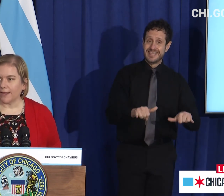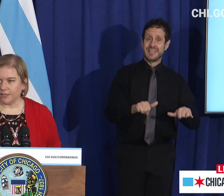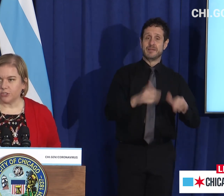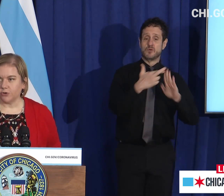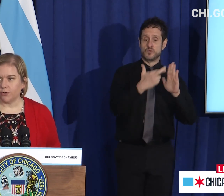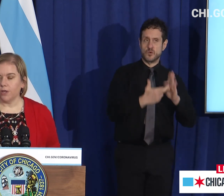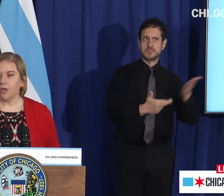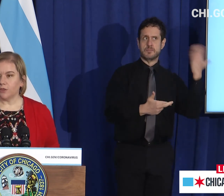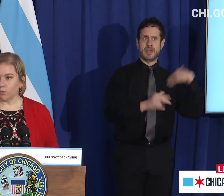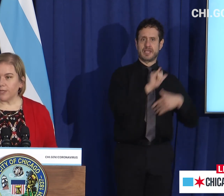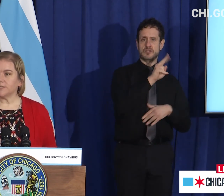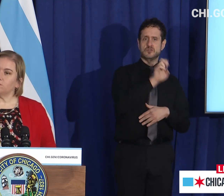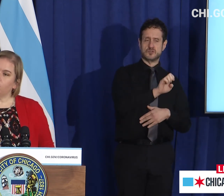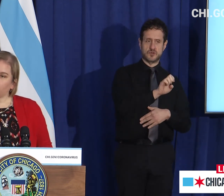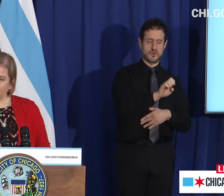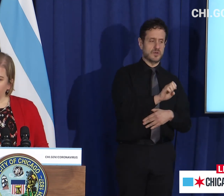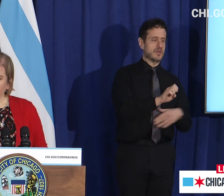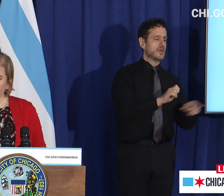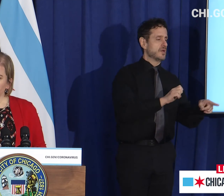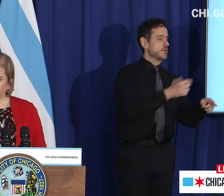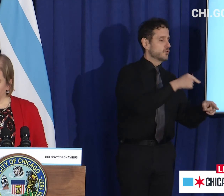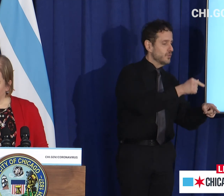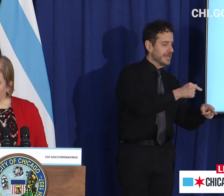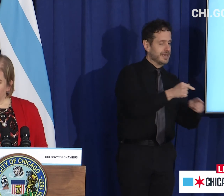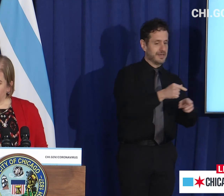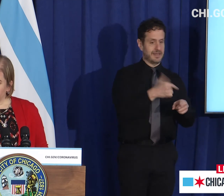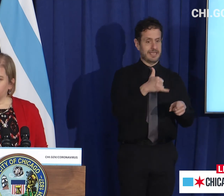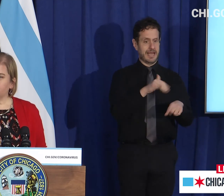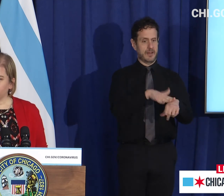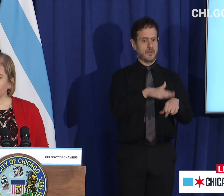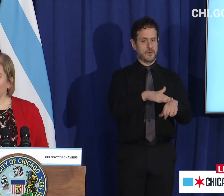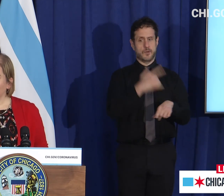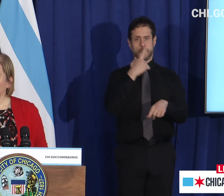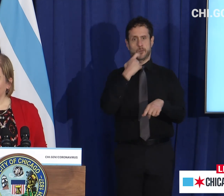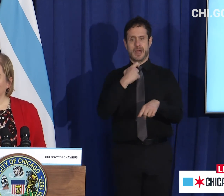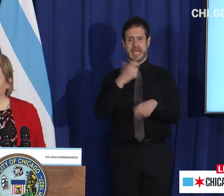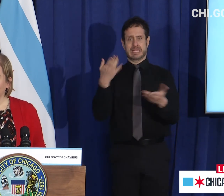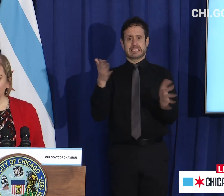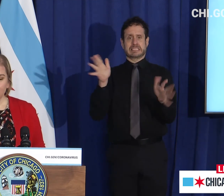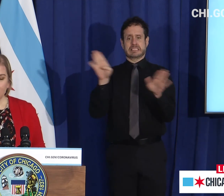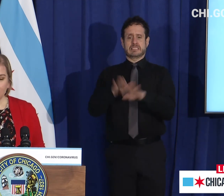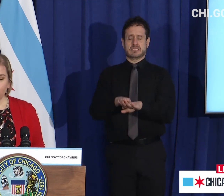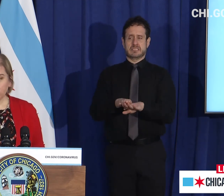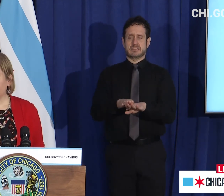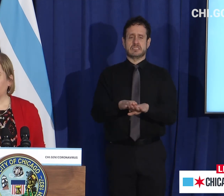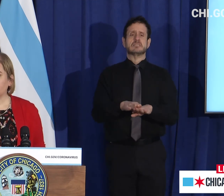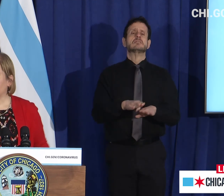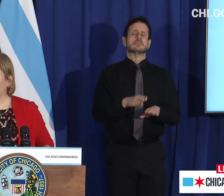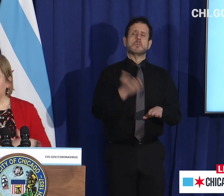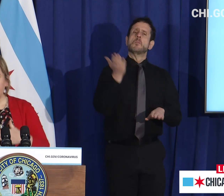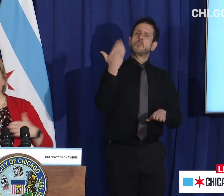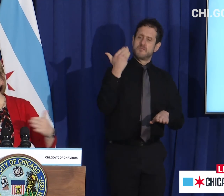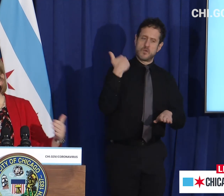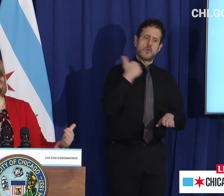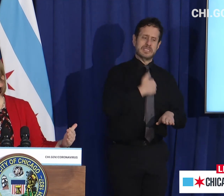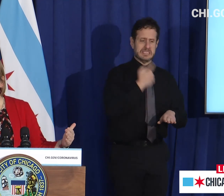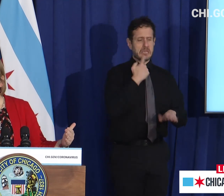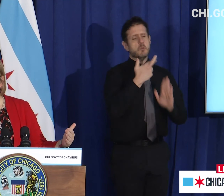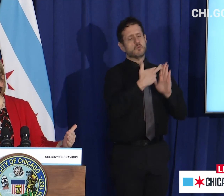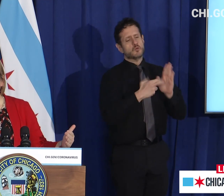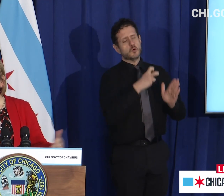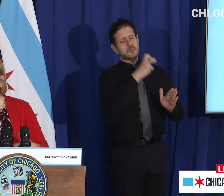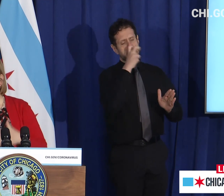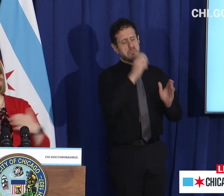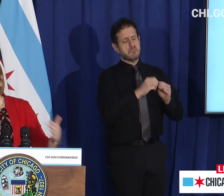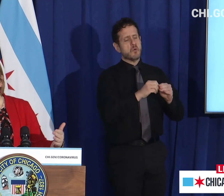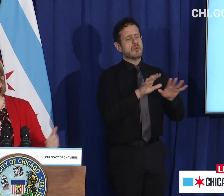way back in June. The reason we were able to loosen the dimmer switch a little bit was because we had seen 28